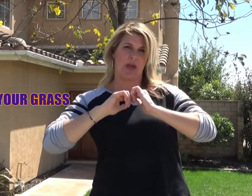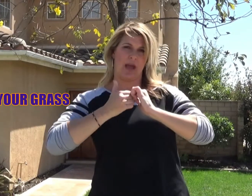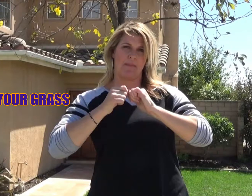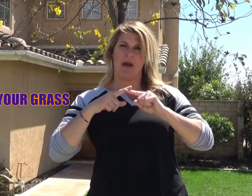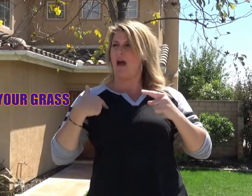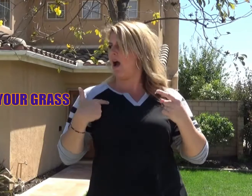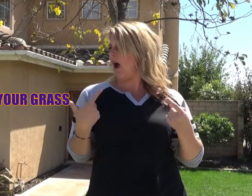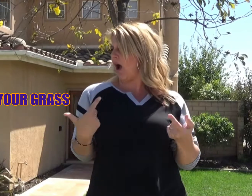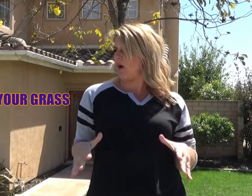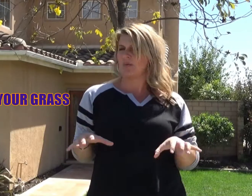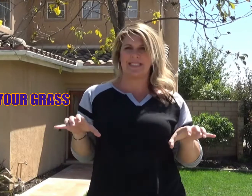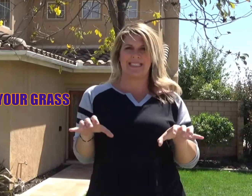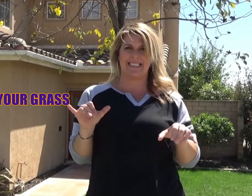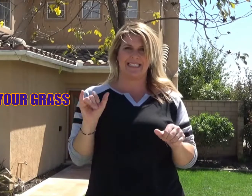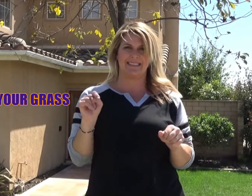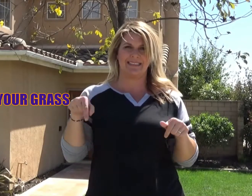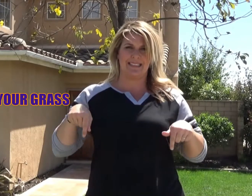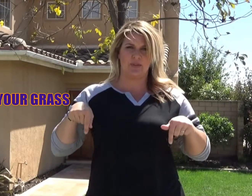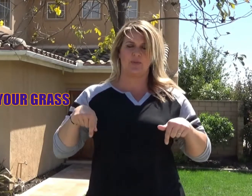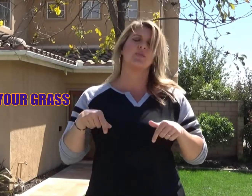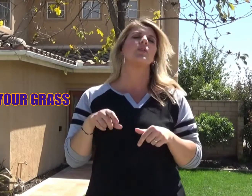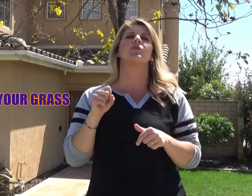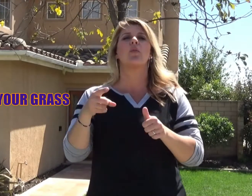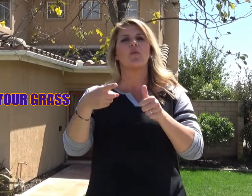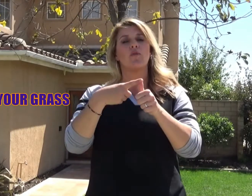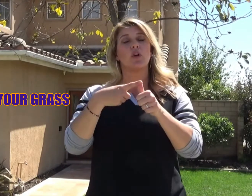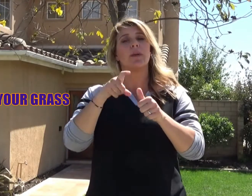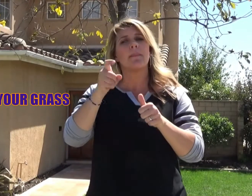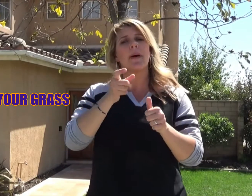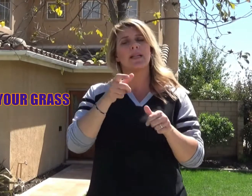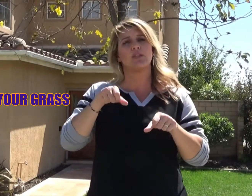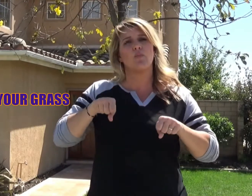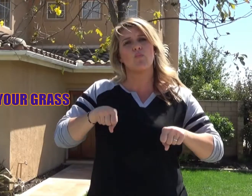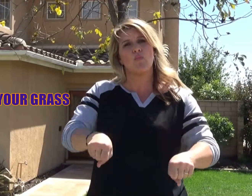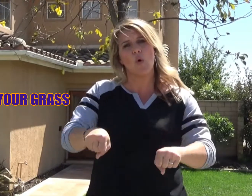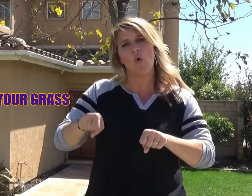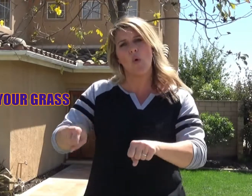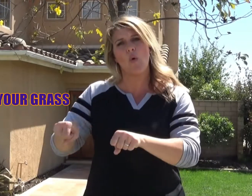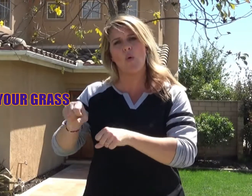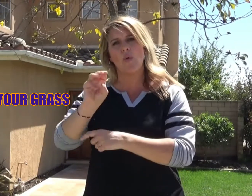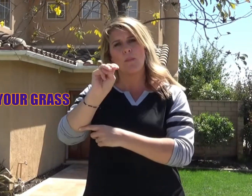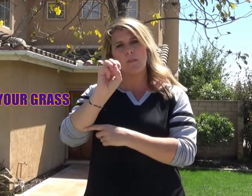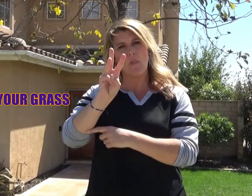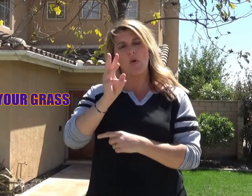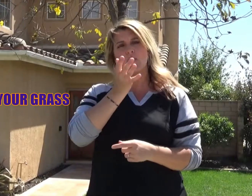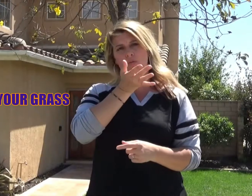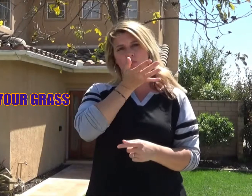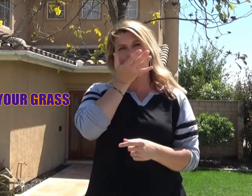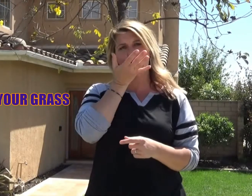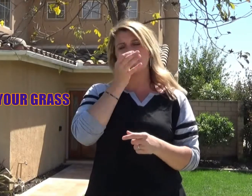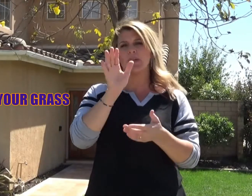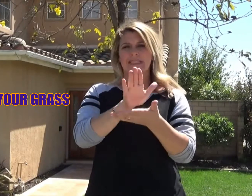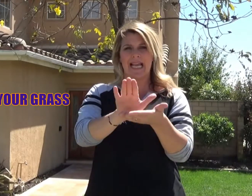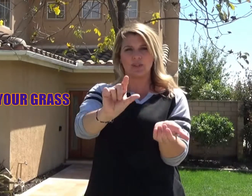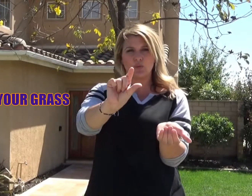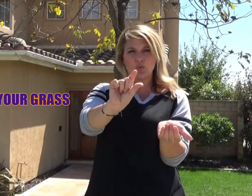steps, what I already did here. First step is you need to mow your grass and have it a nice short